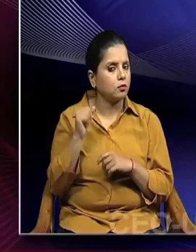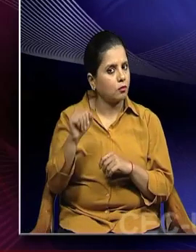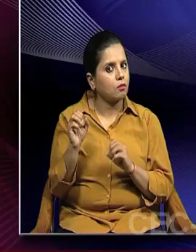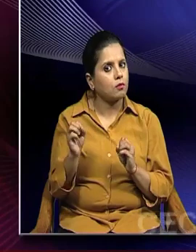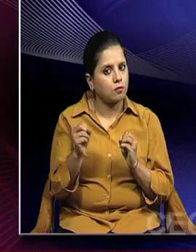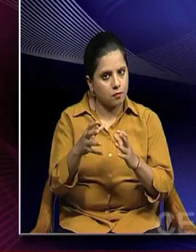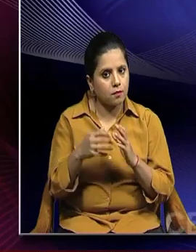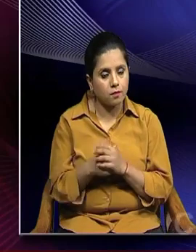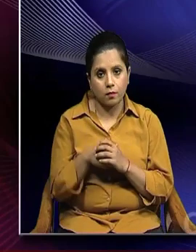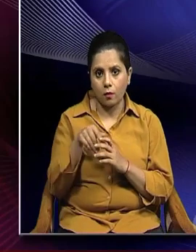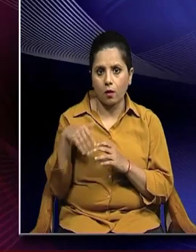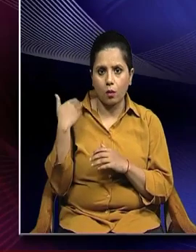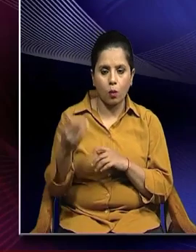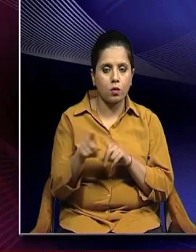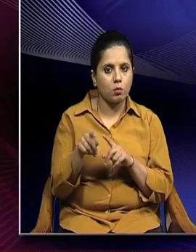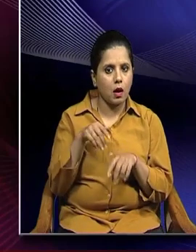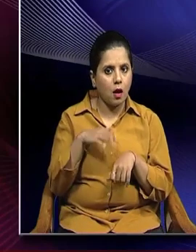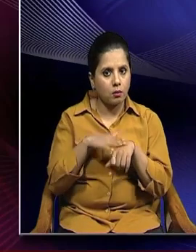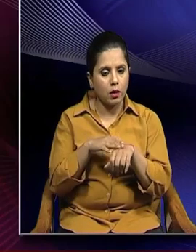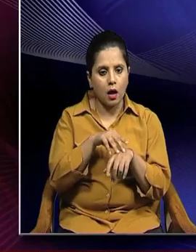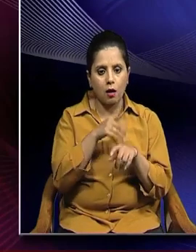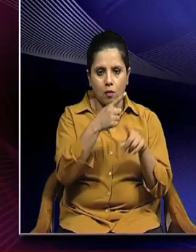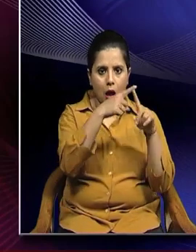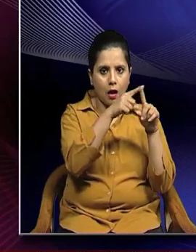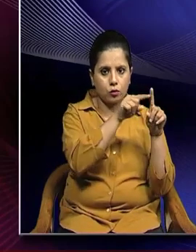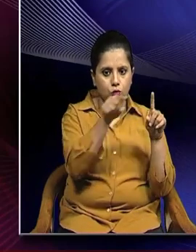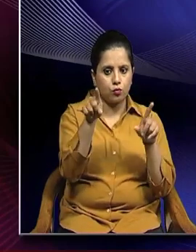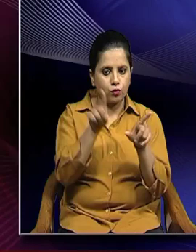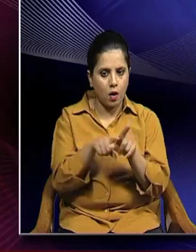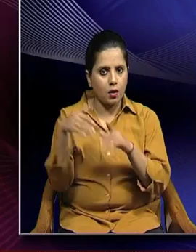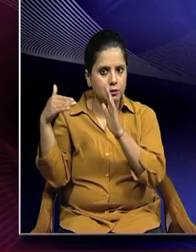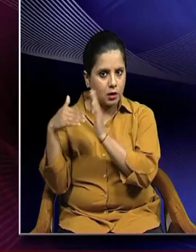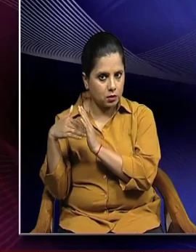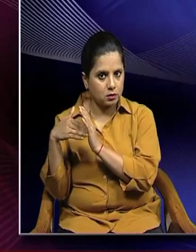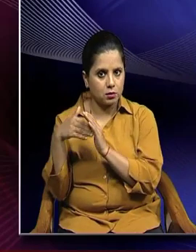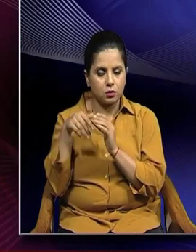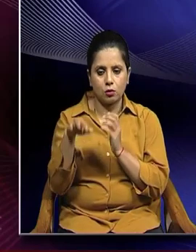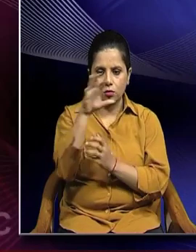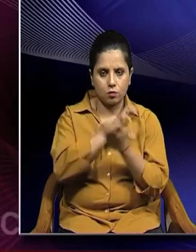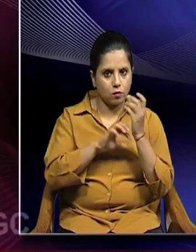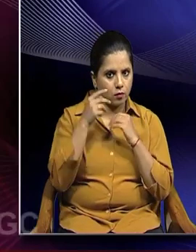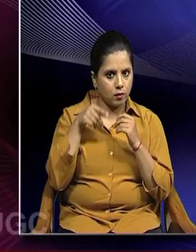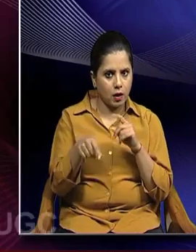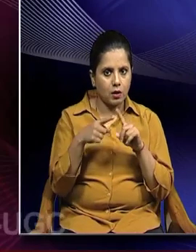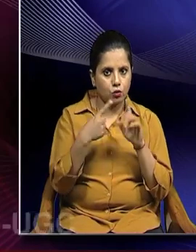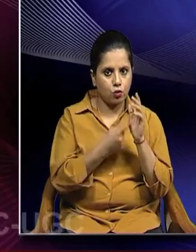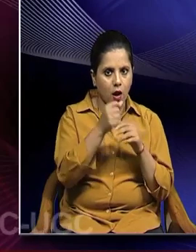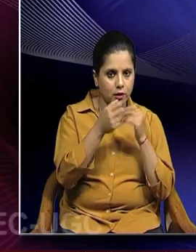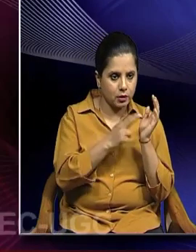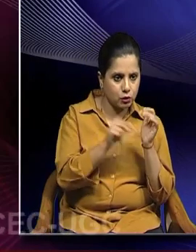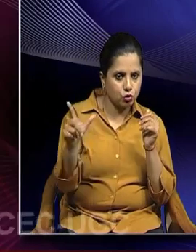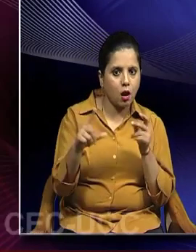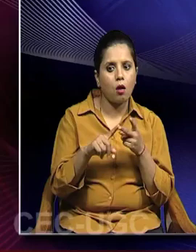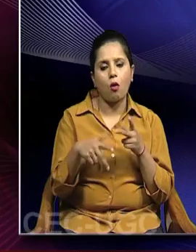So the journey was like from X to Y and Z, and a combination of transactional and transformational